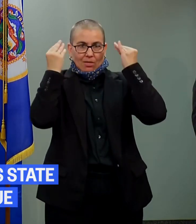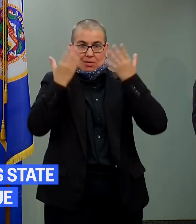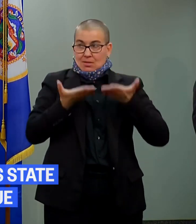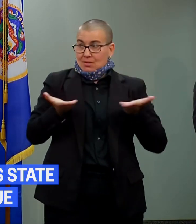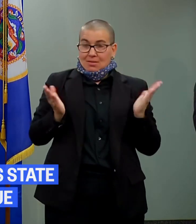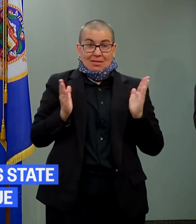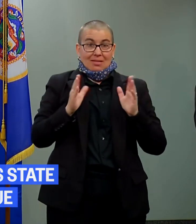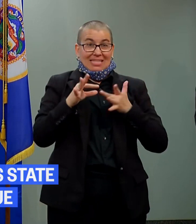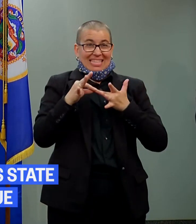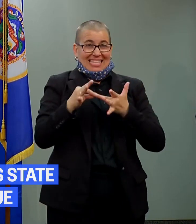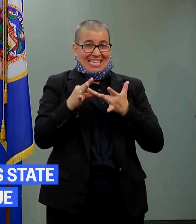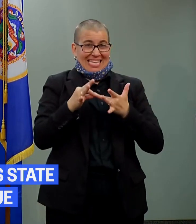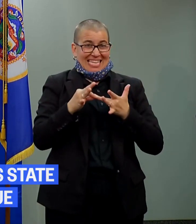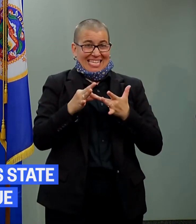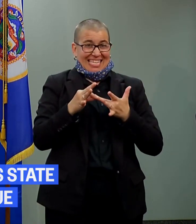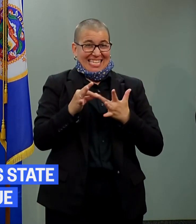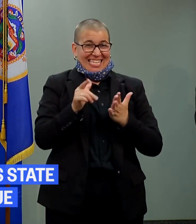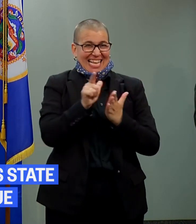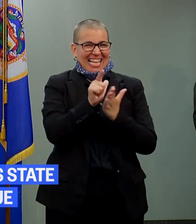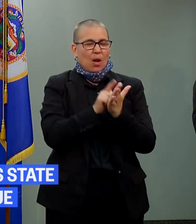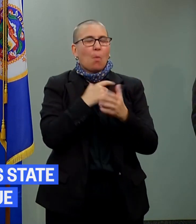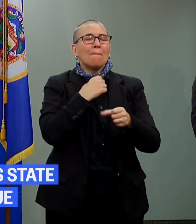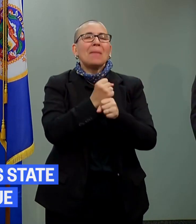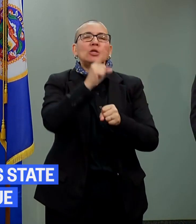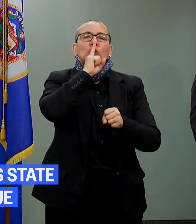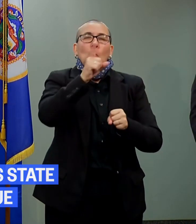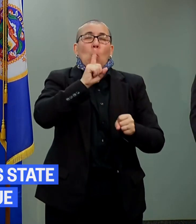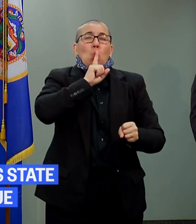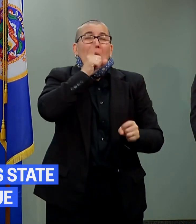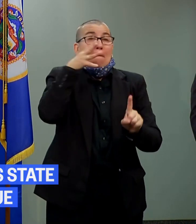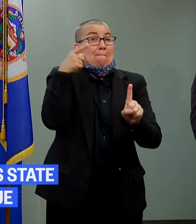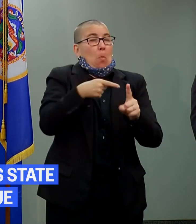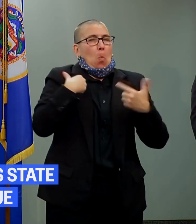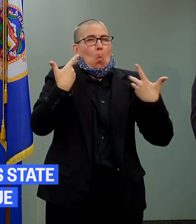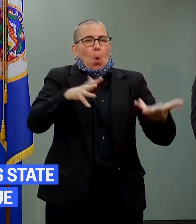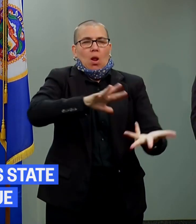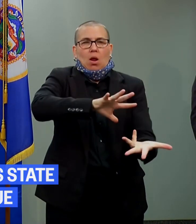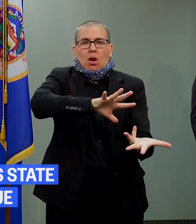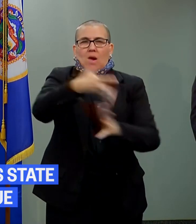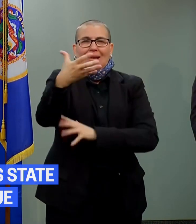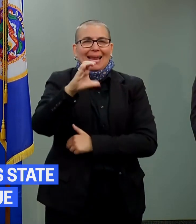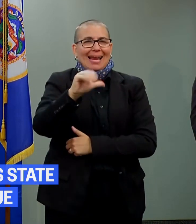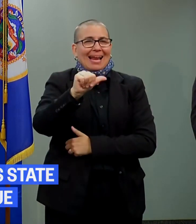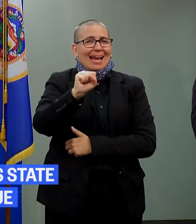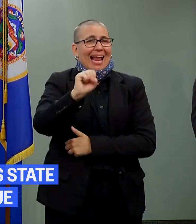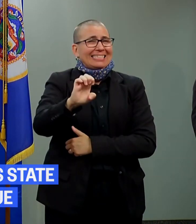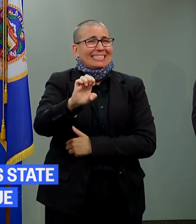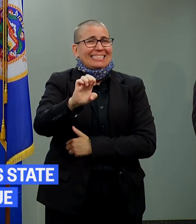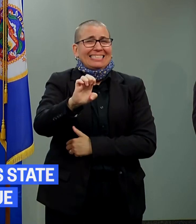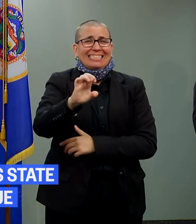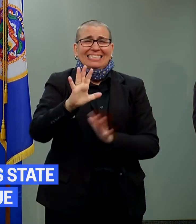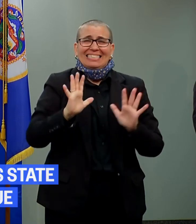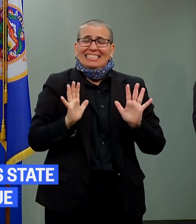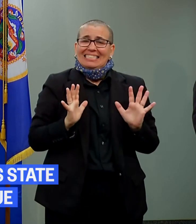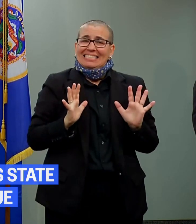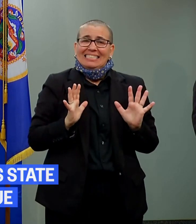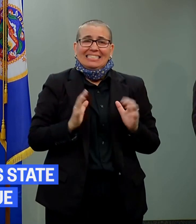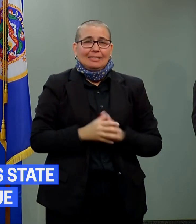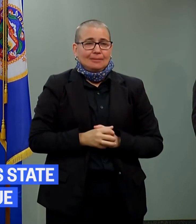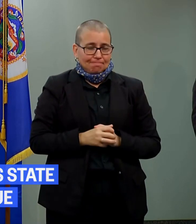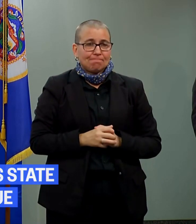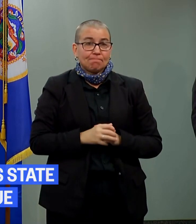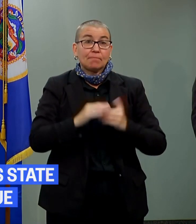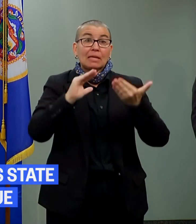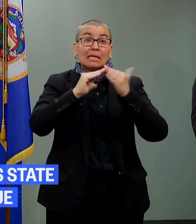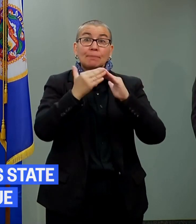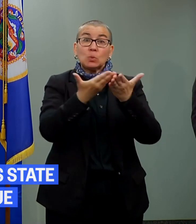legal aspect, to make sure I don't do anything to jeopardize justice in this, but to recognize that the communities themselves are asking certain things, and I need to